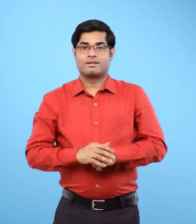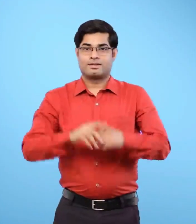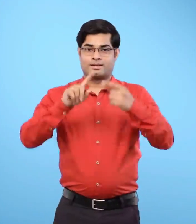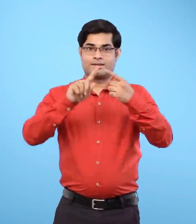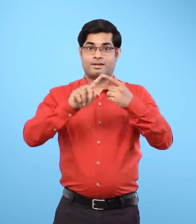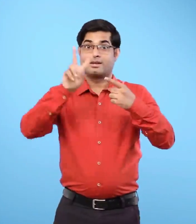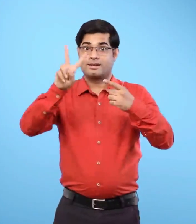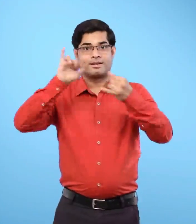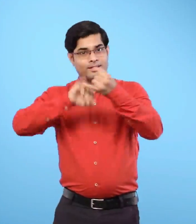EVS,